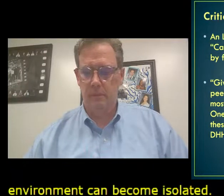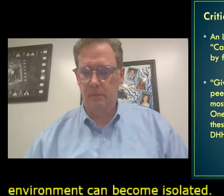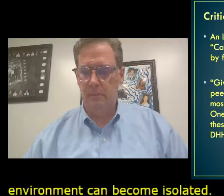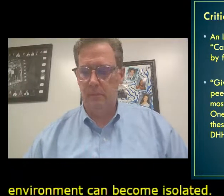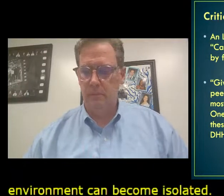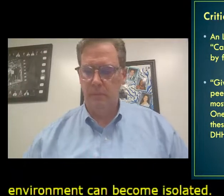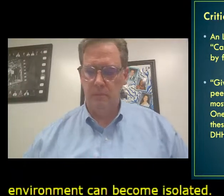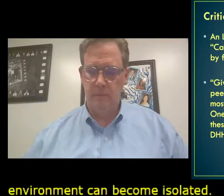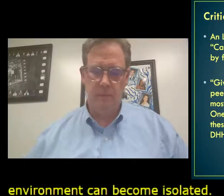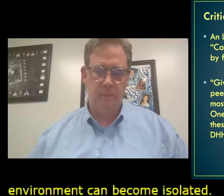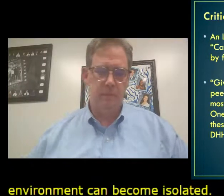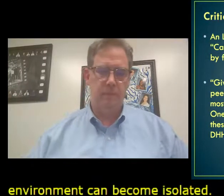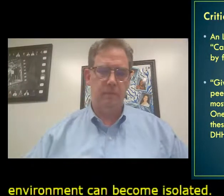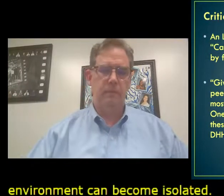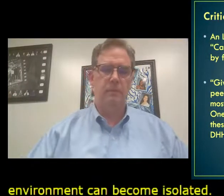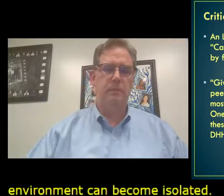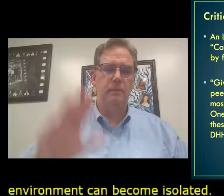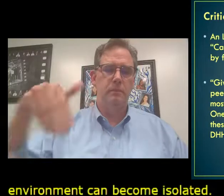interact with their peers.